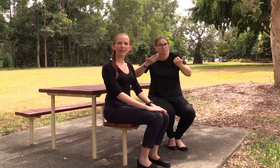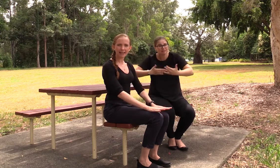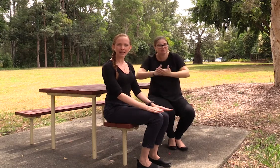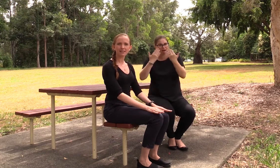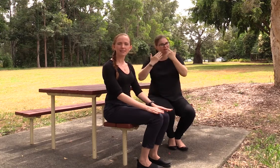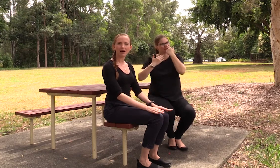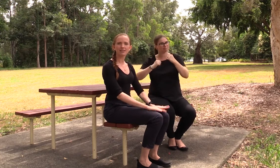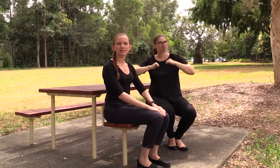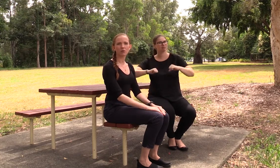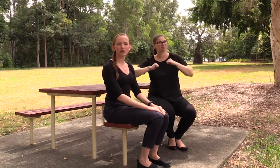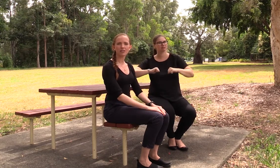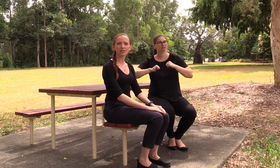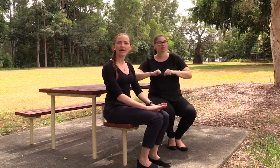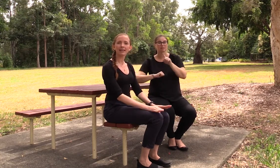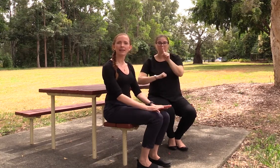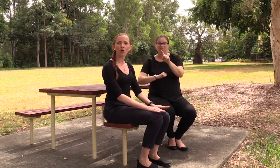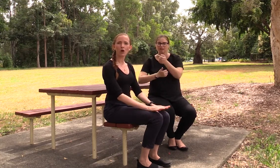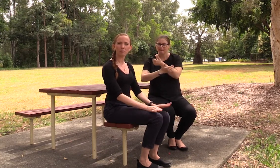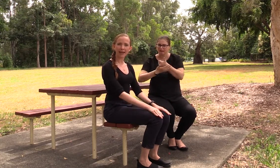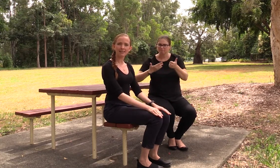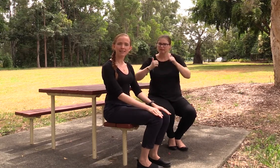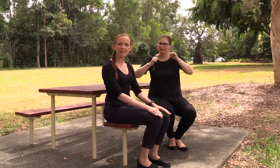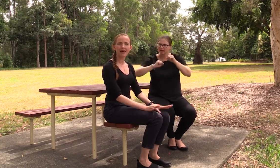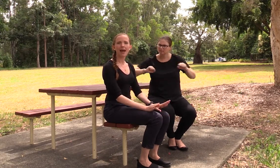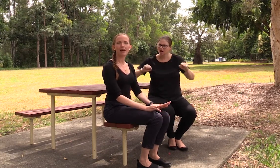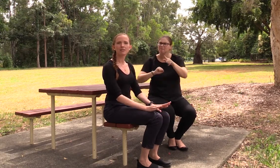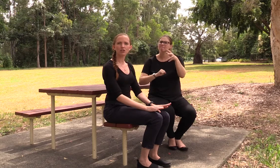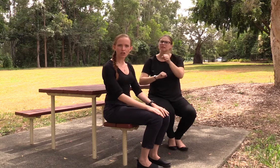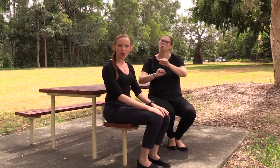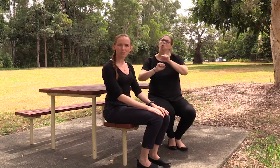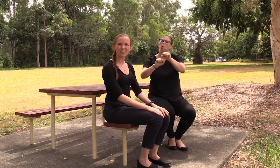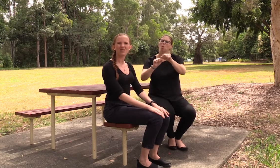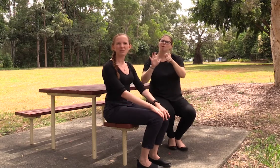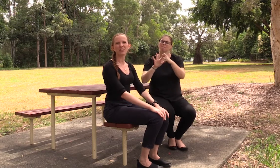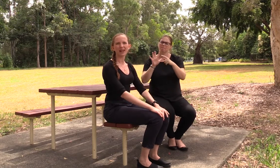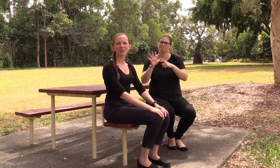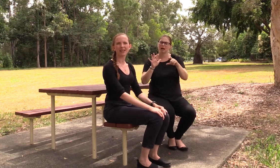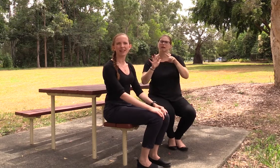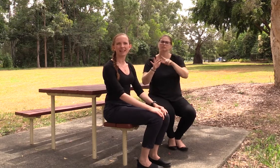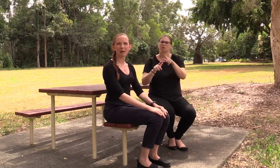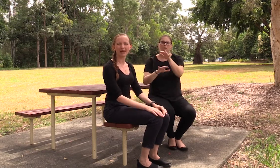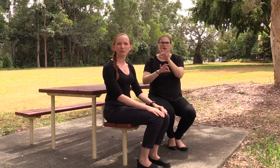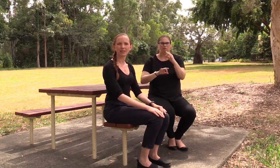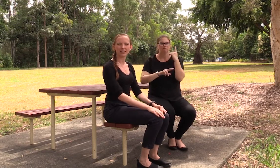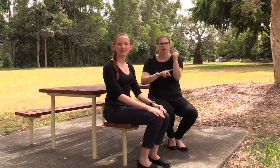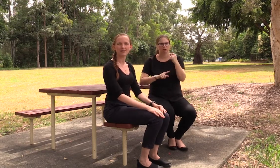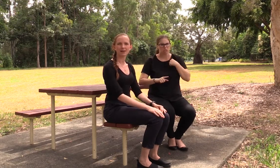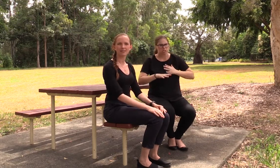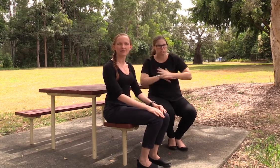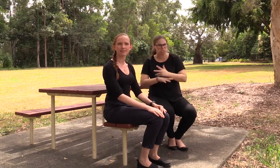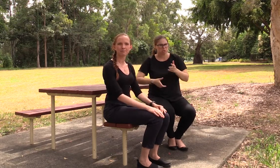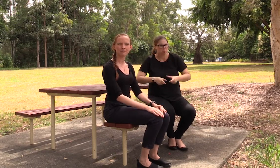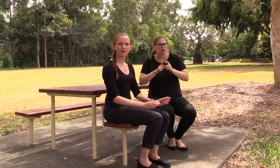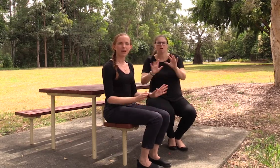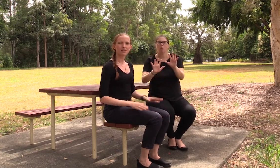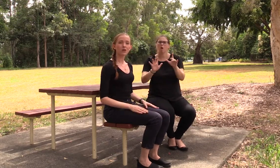remember, with any exercise it's important to take it at your own pace and stop if you feel like you're getting any pain with the